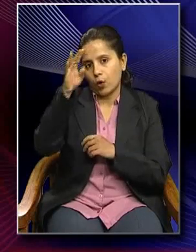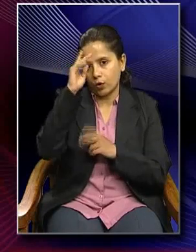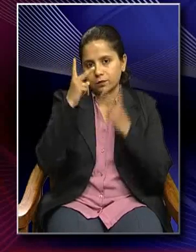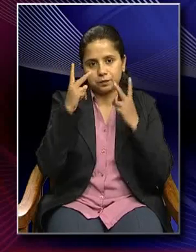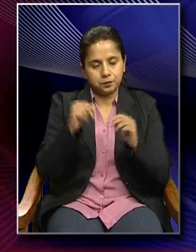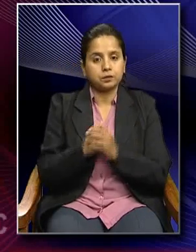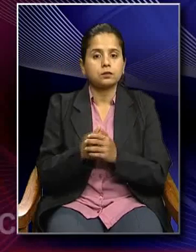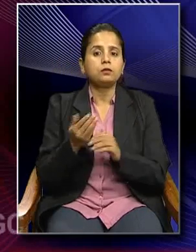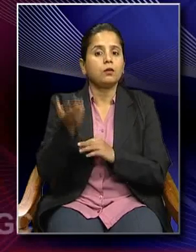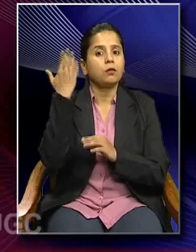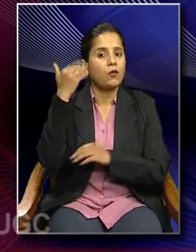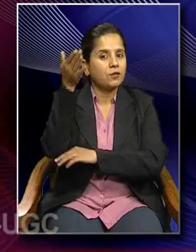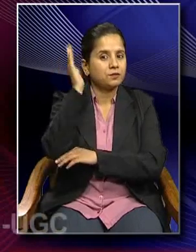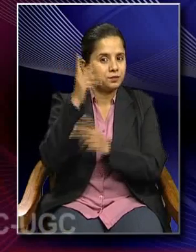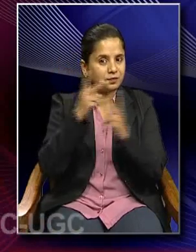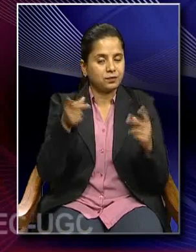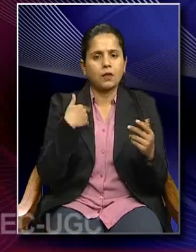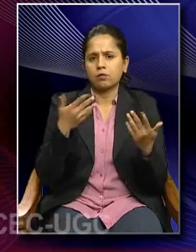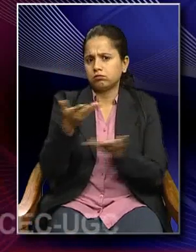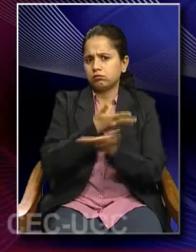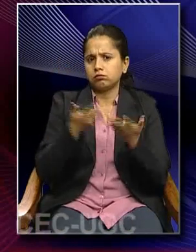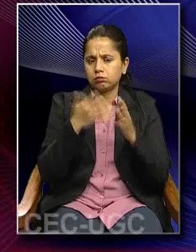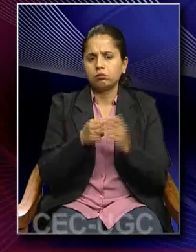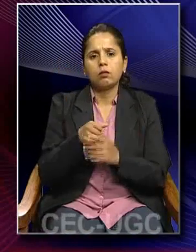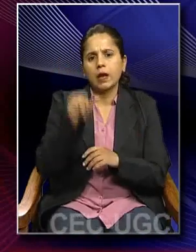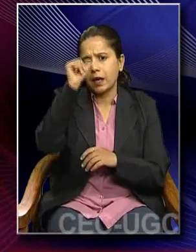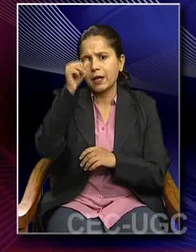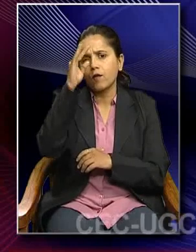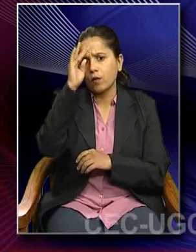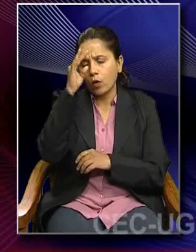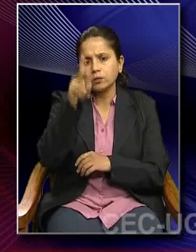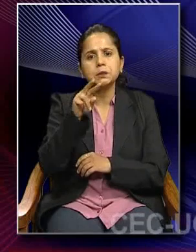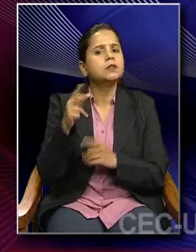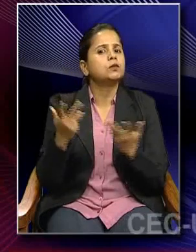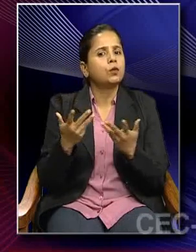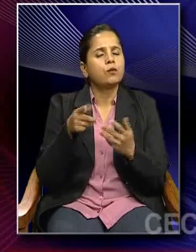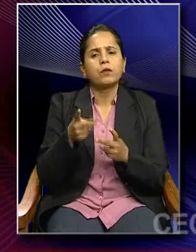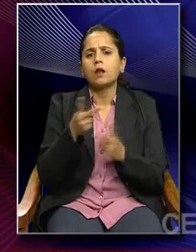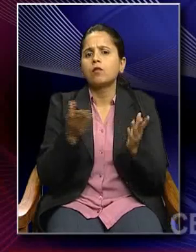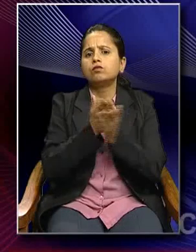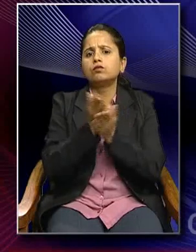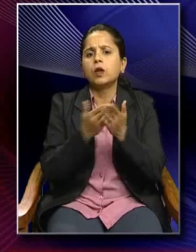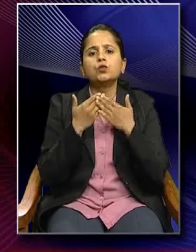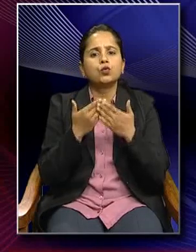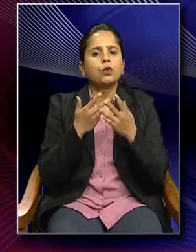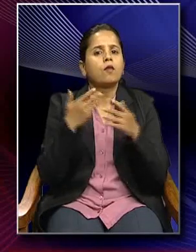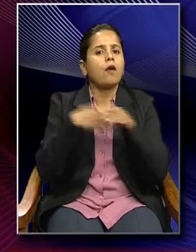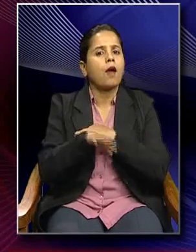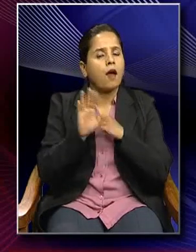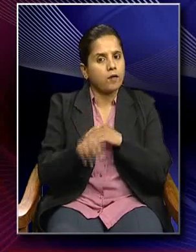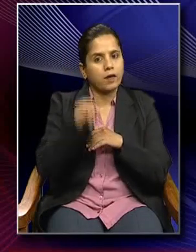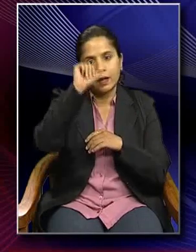In the previous lecture, we discussed what is Indian philosophy and what are the various schools that are present in